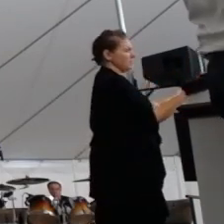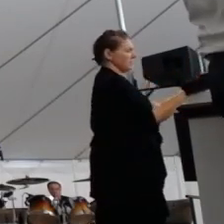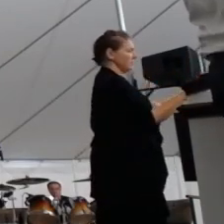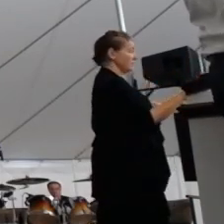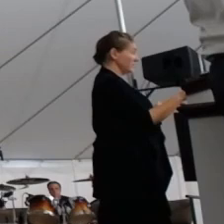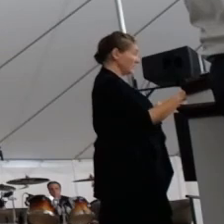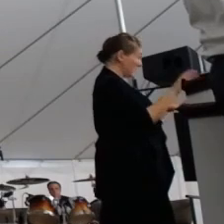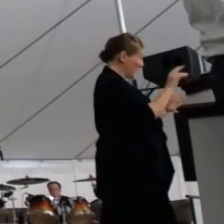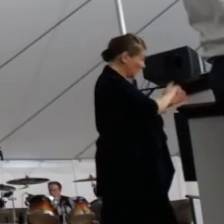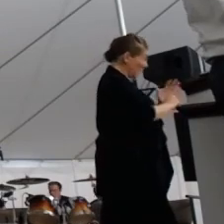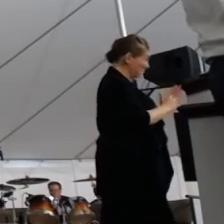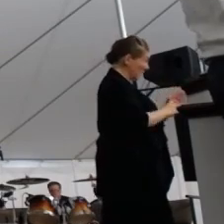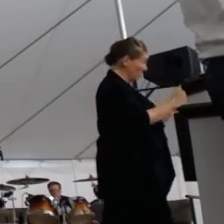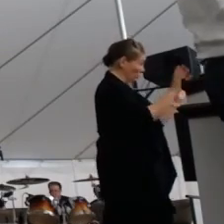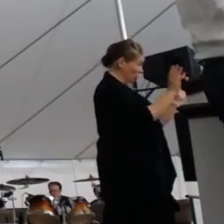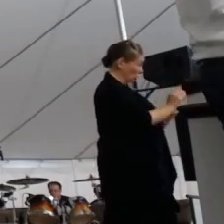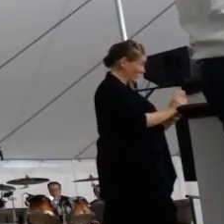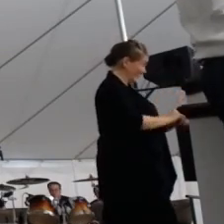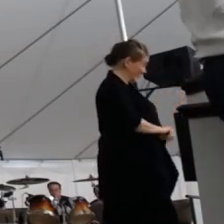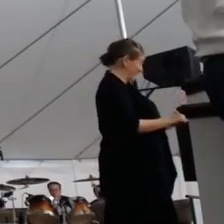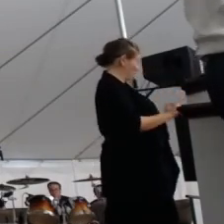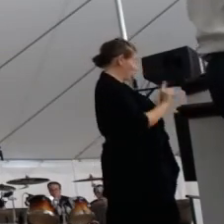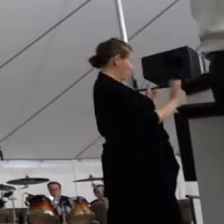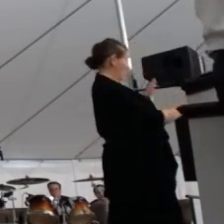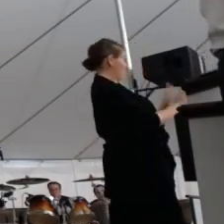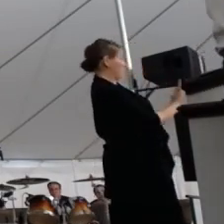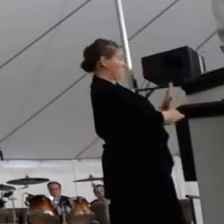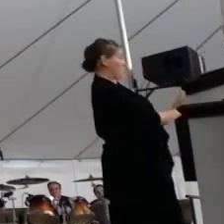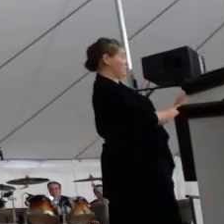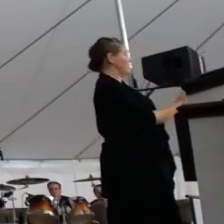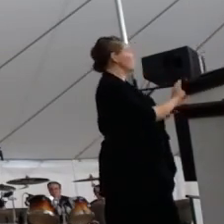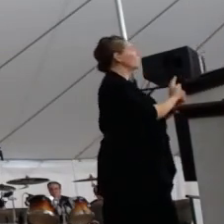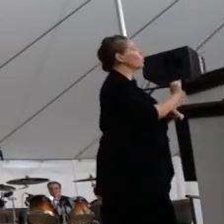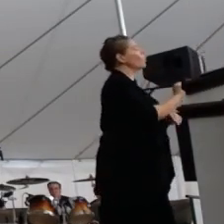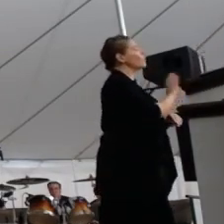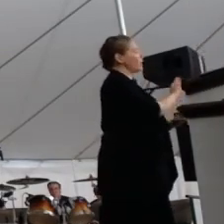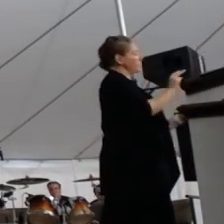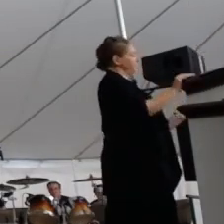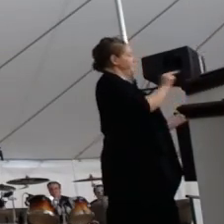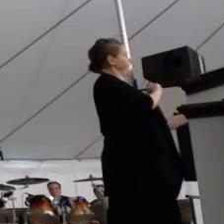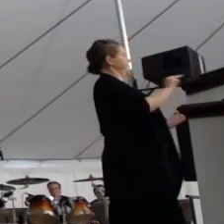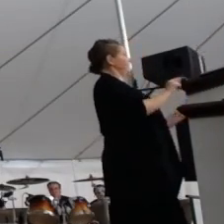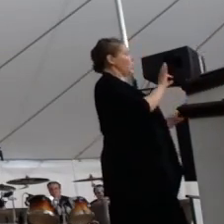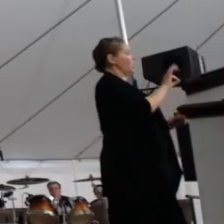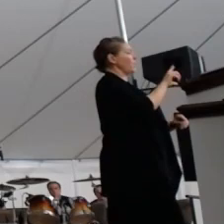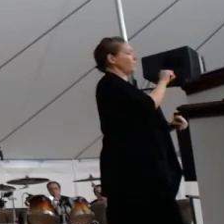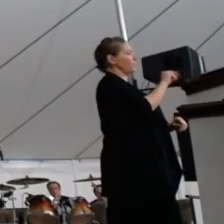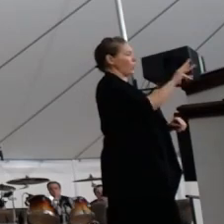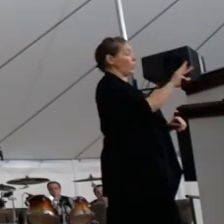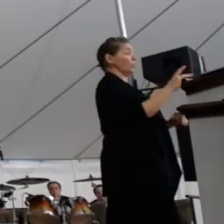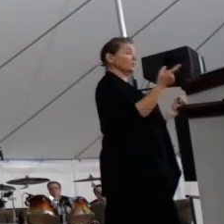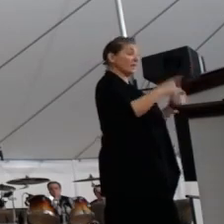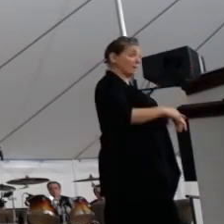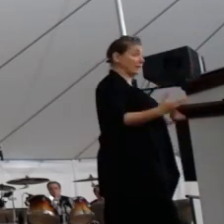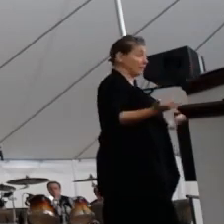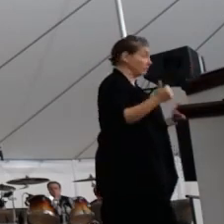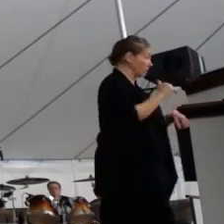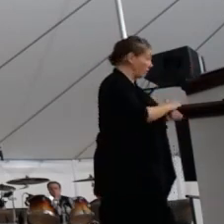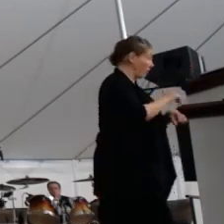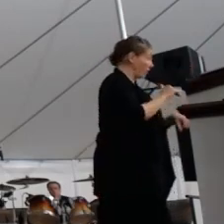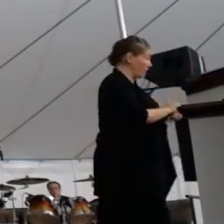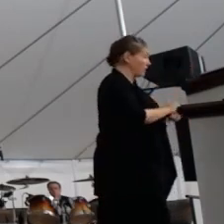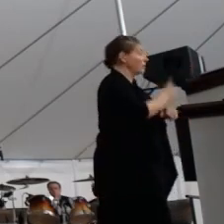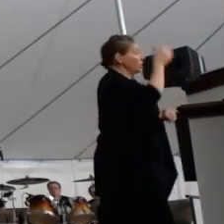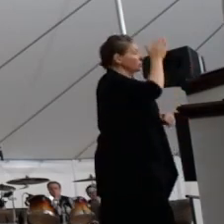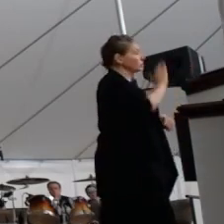Was it the service? No, it was the flow. Because what's happening here tonight is